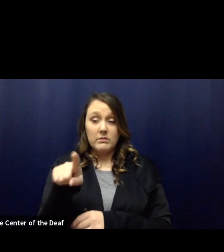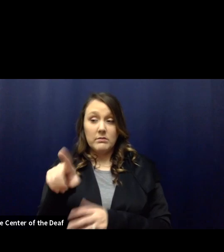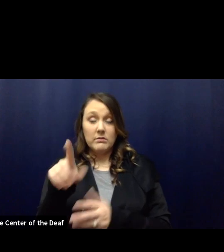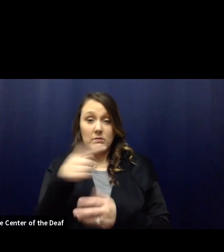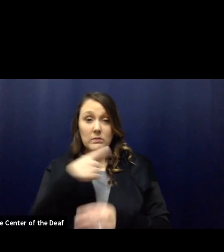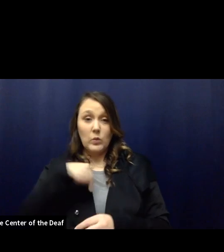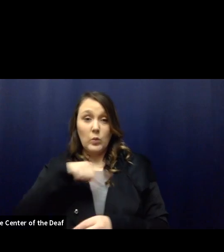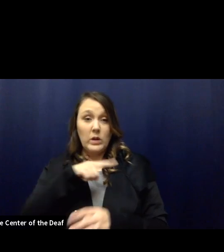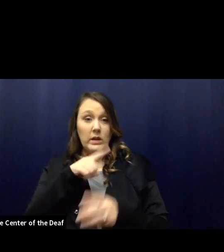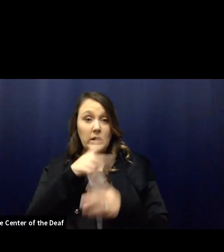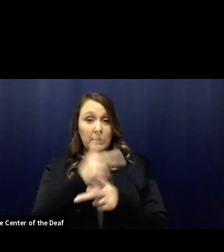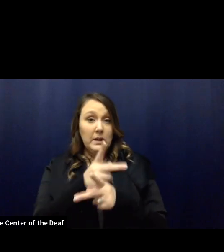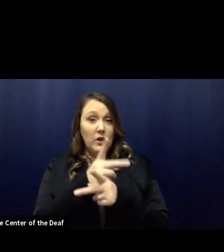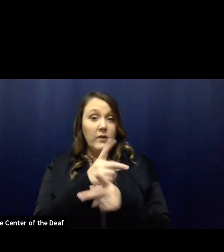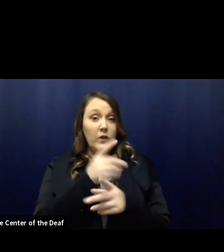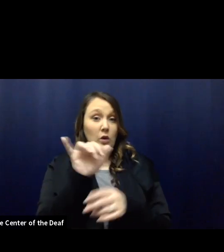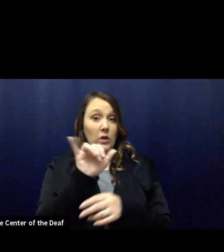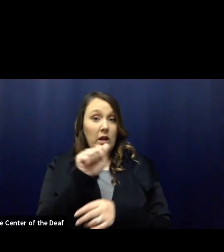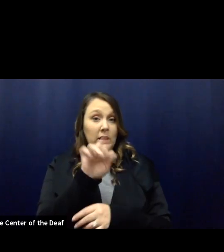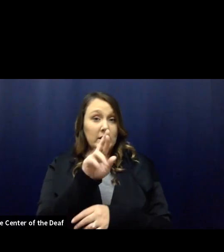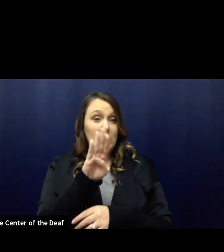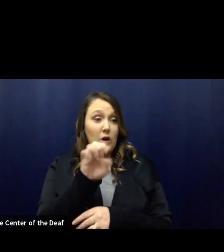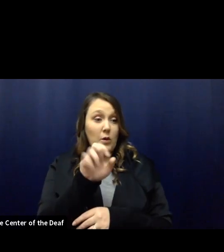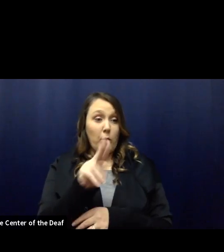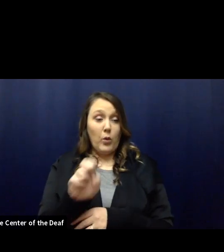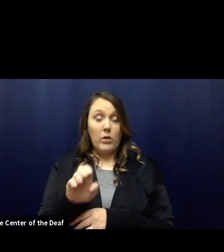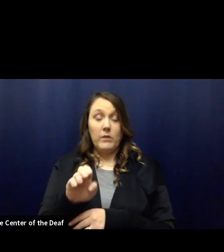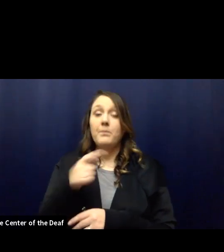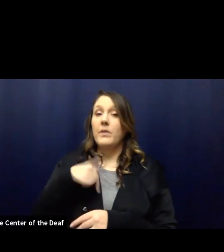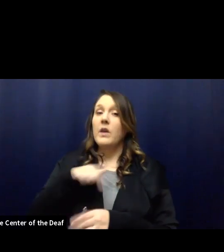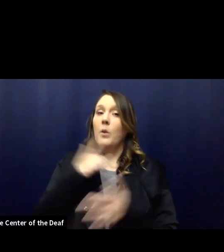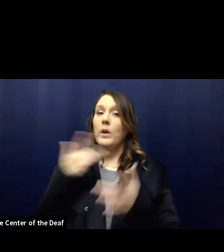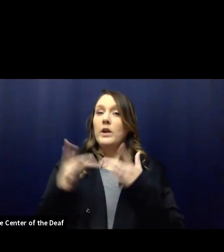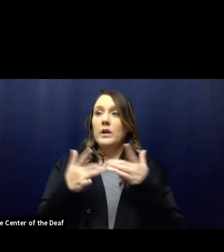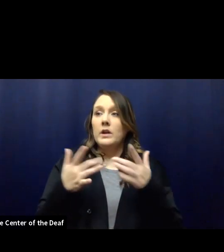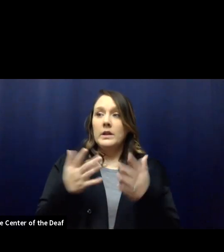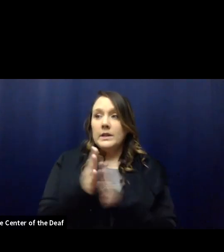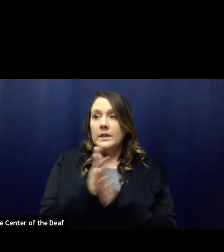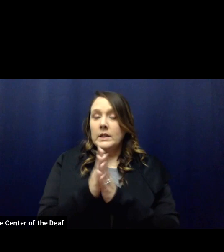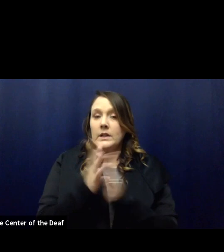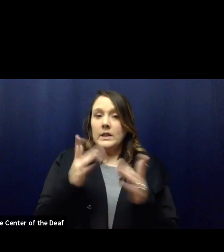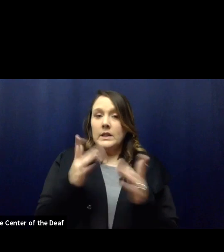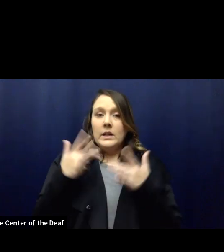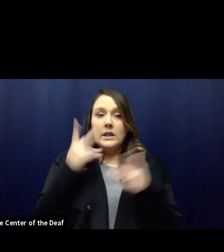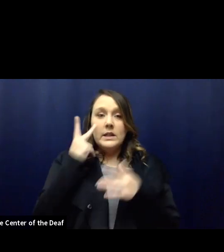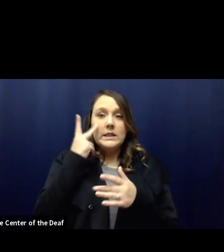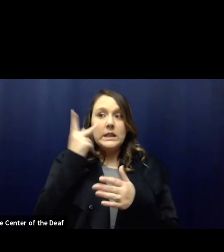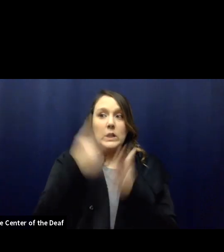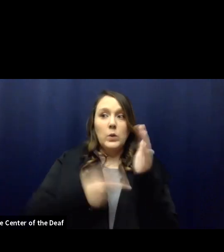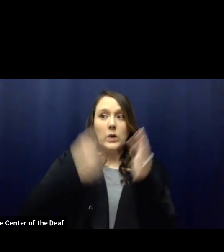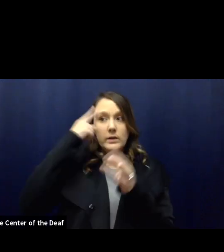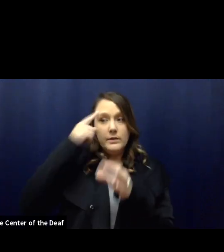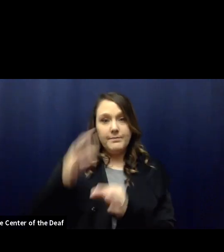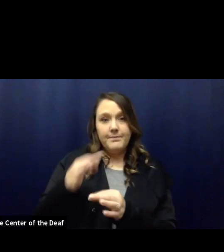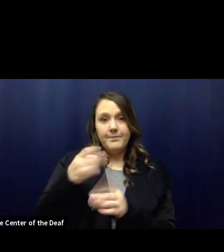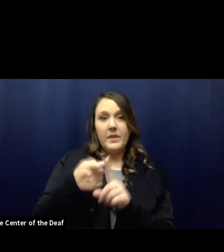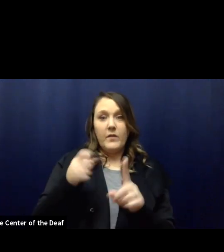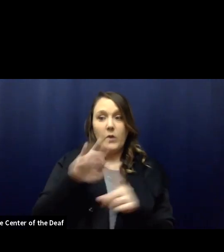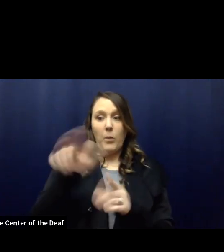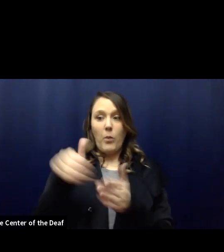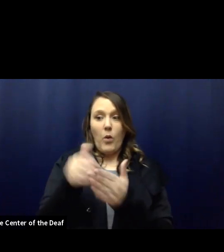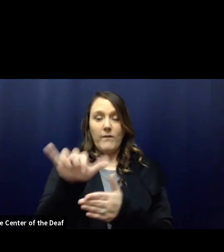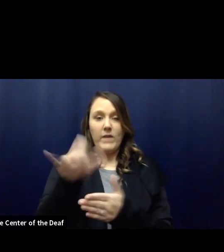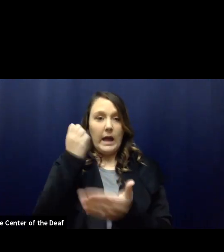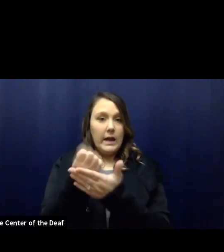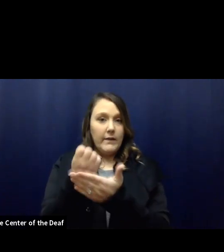airborne? We are eager to see what the consensus comes from all of the emerging evidence and information that's